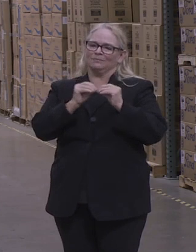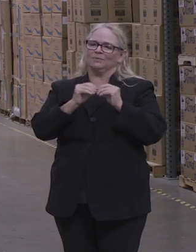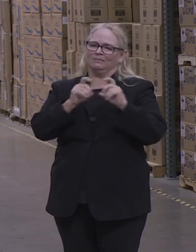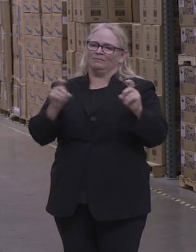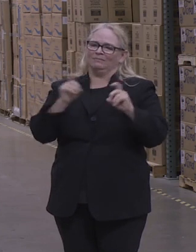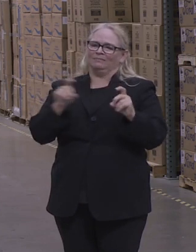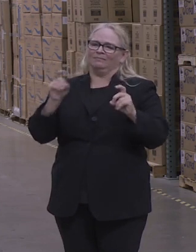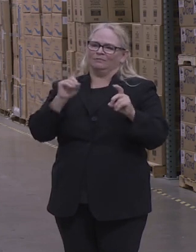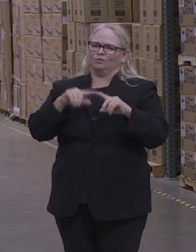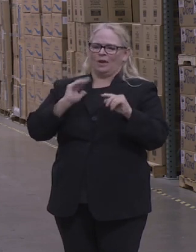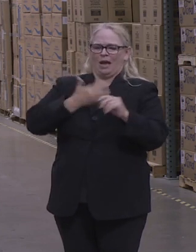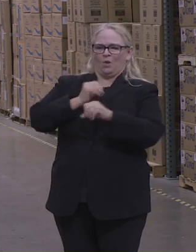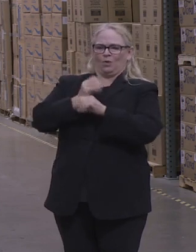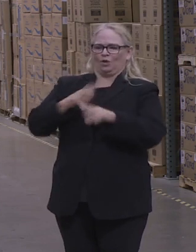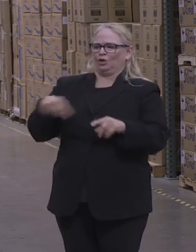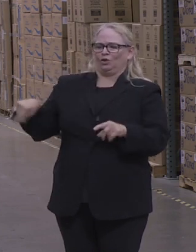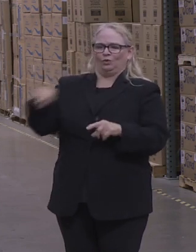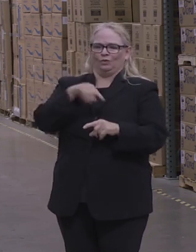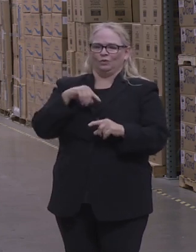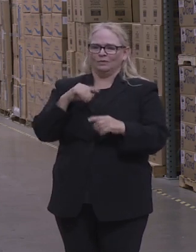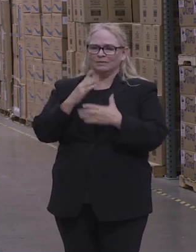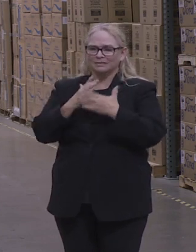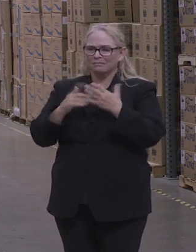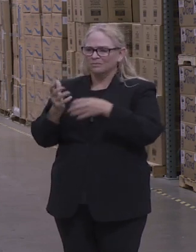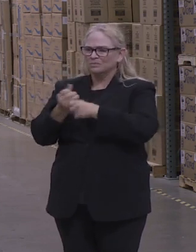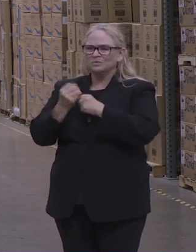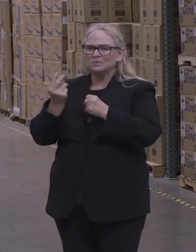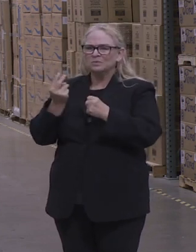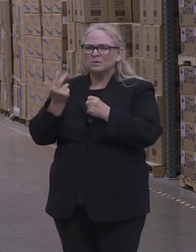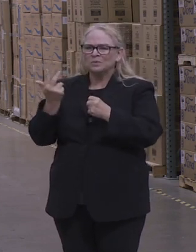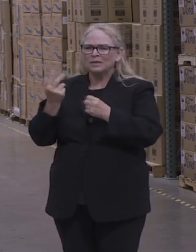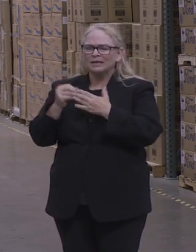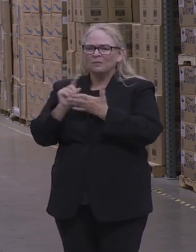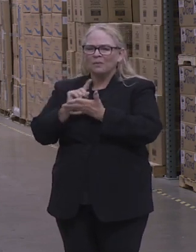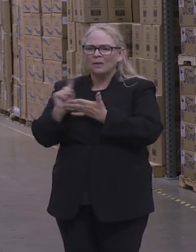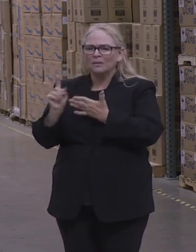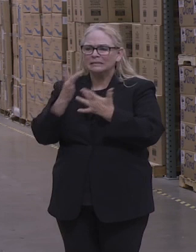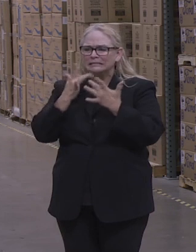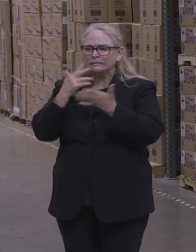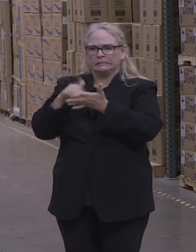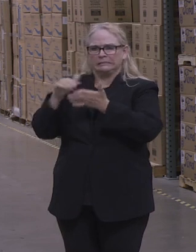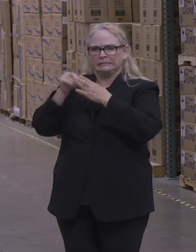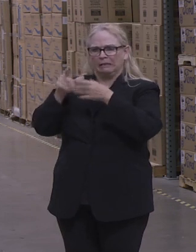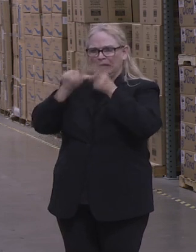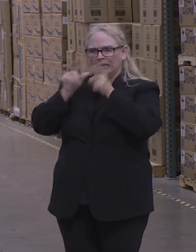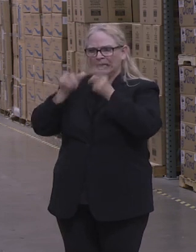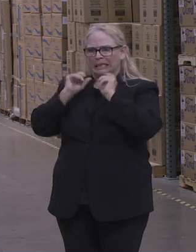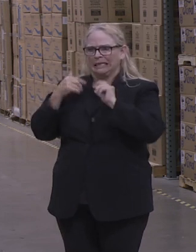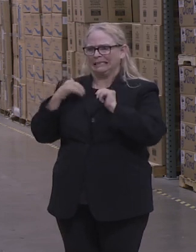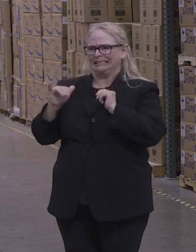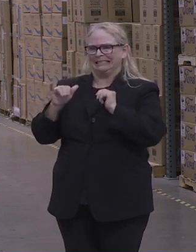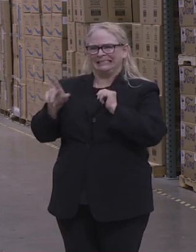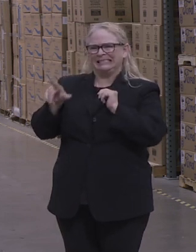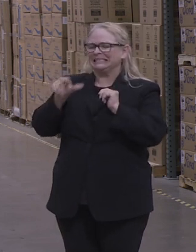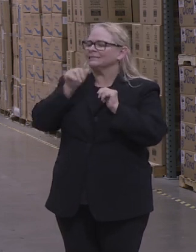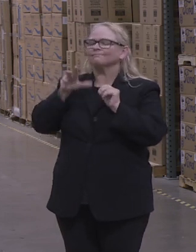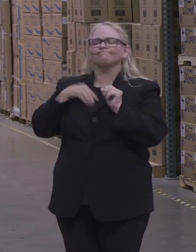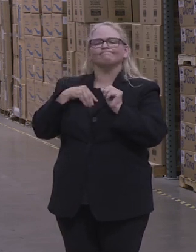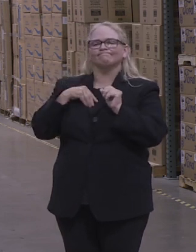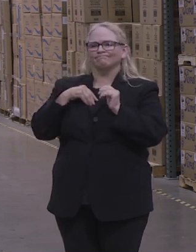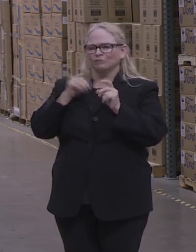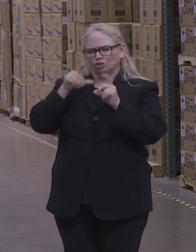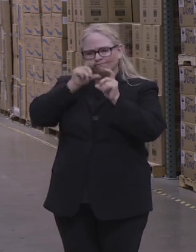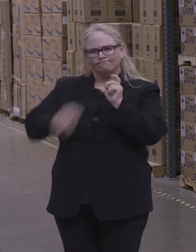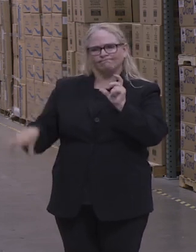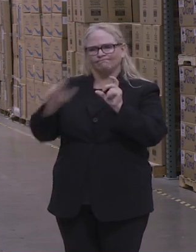getting 2 or 3 for a week. And I just want to express this as publicly as I can. That's unacceptable. We're sending out an unprecedented number of masks.